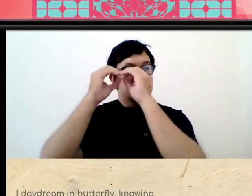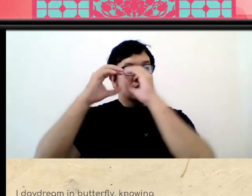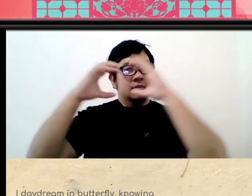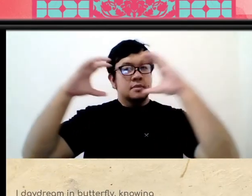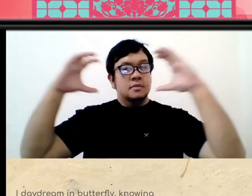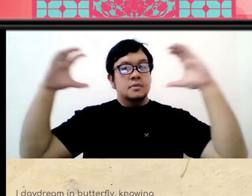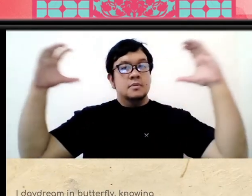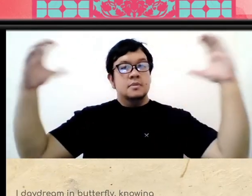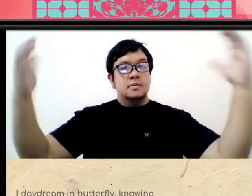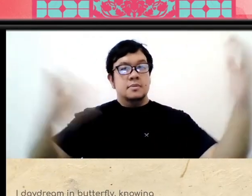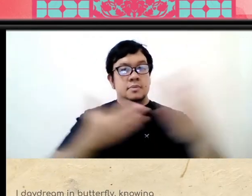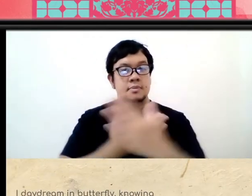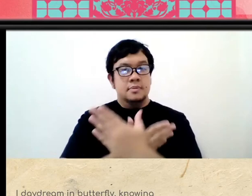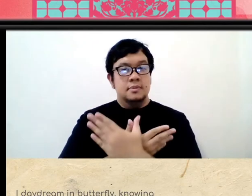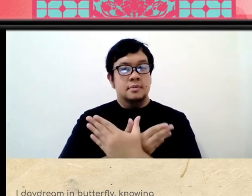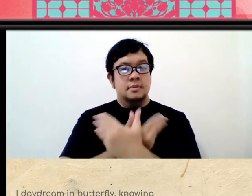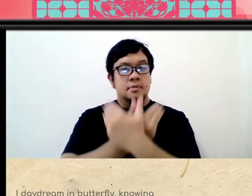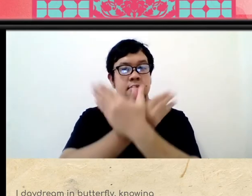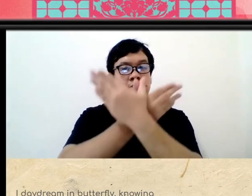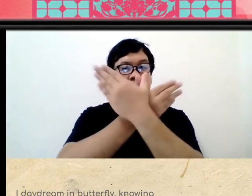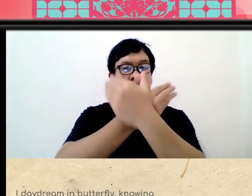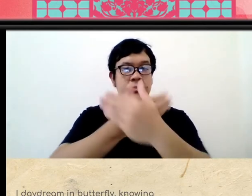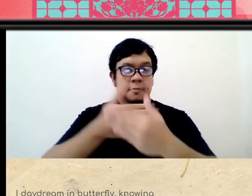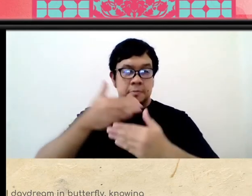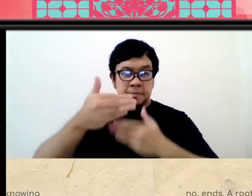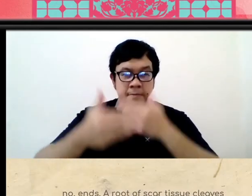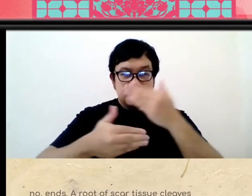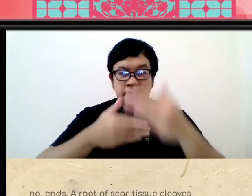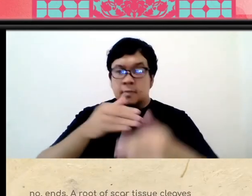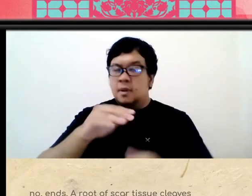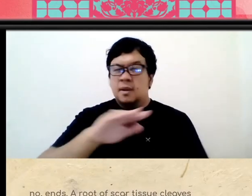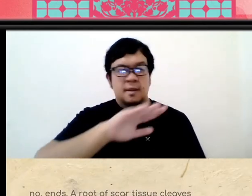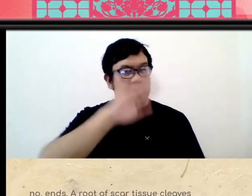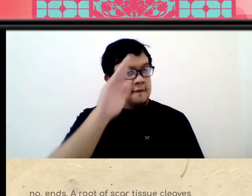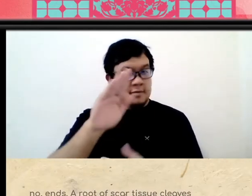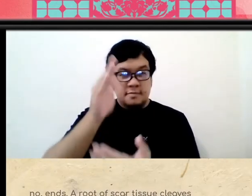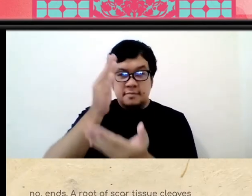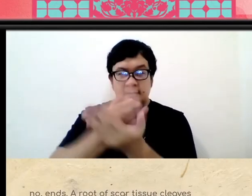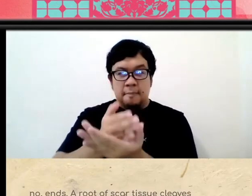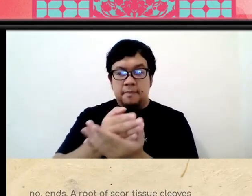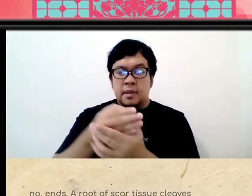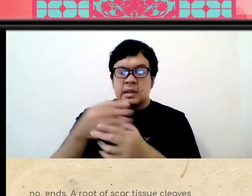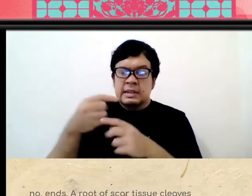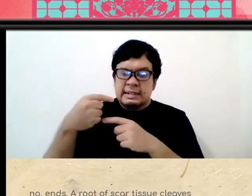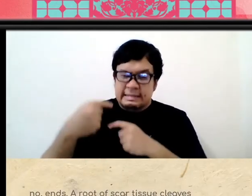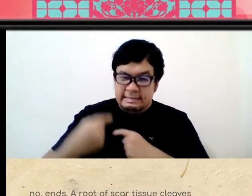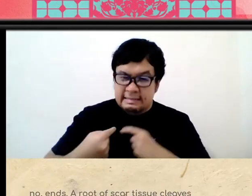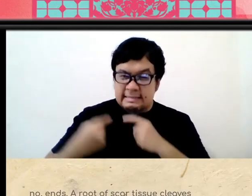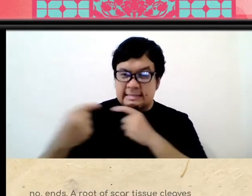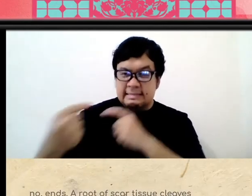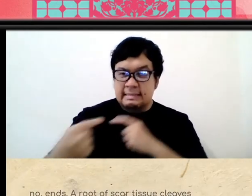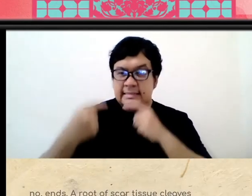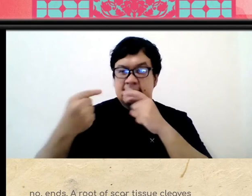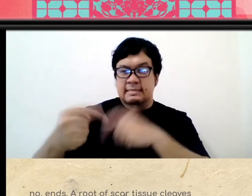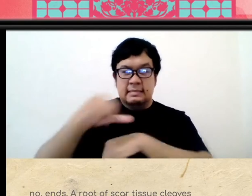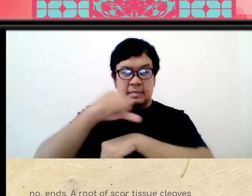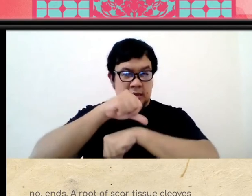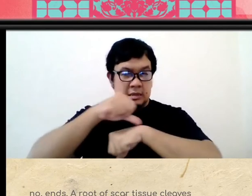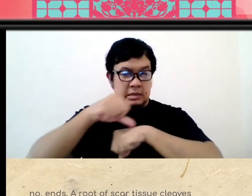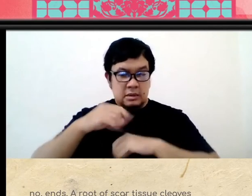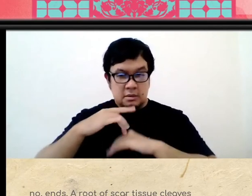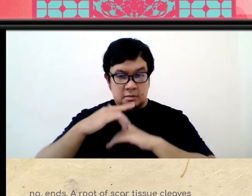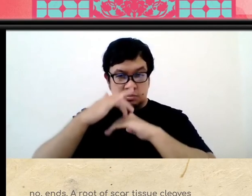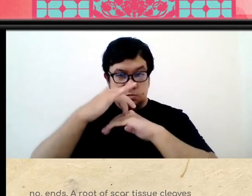Scar tissue clings onto branches, no ends. A root of scar tissue